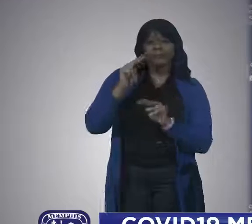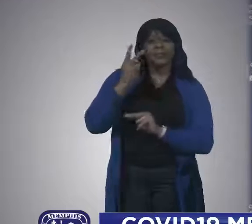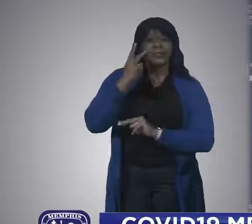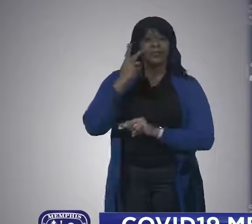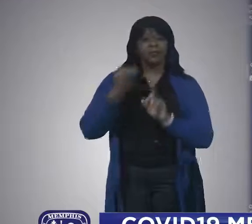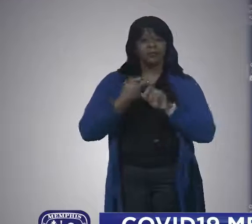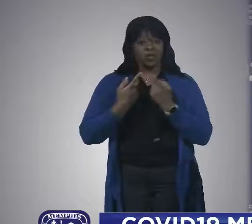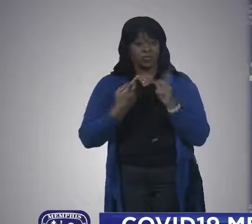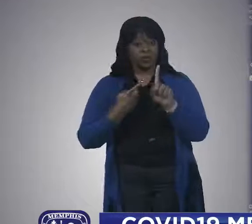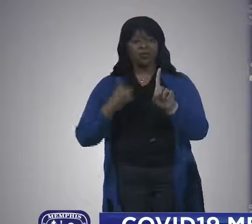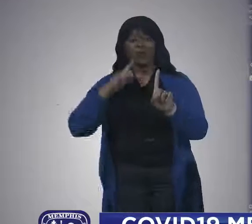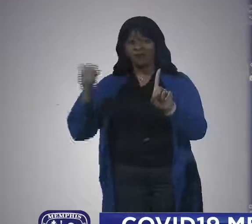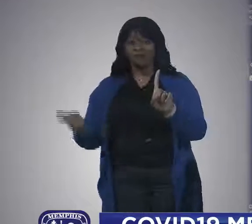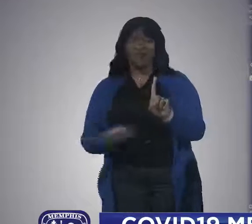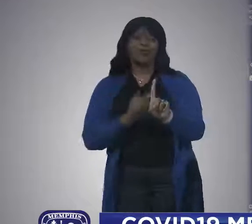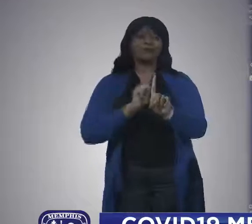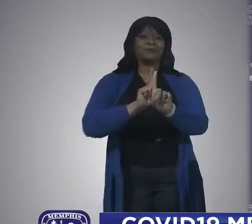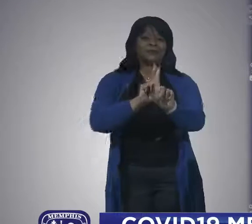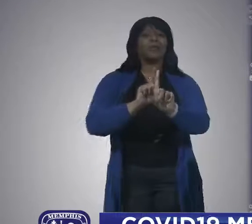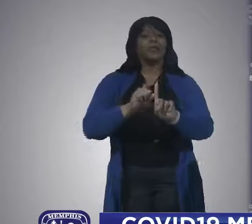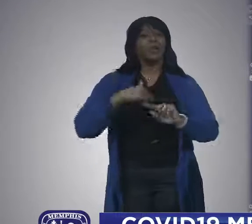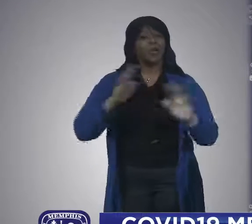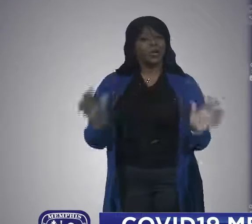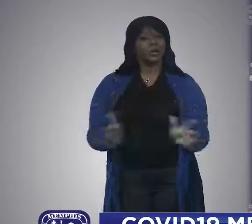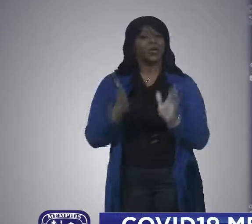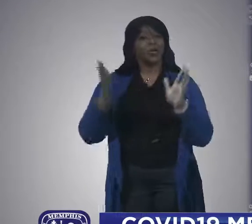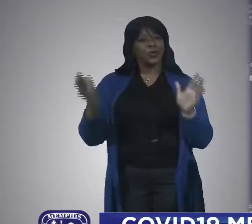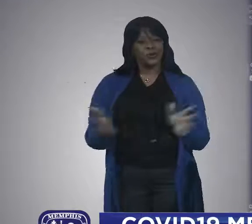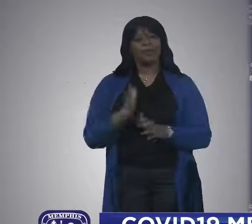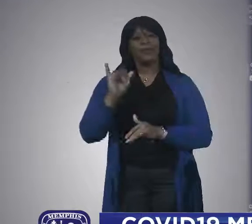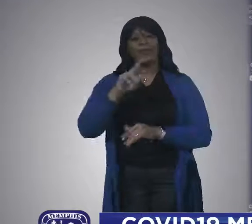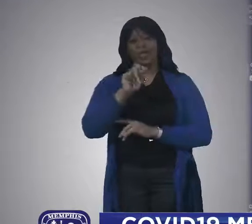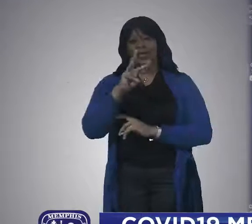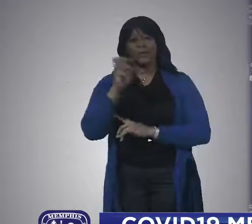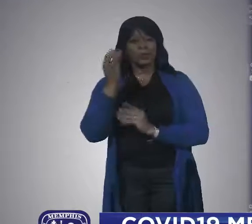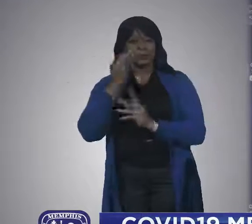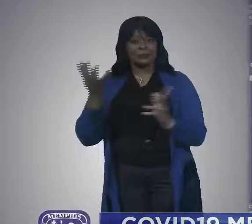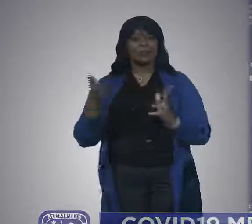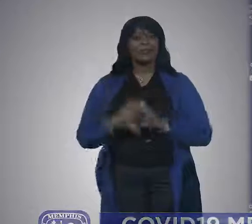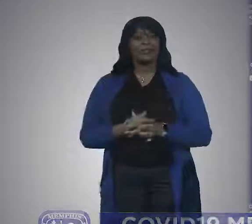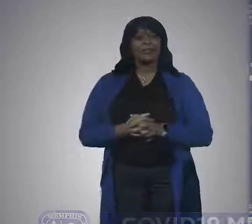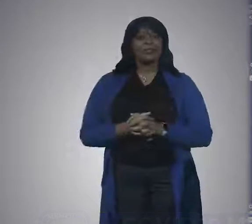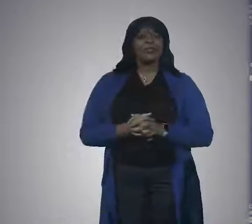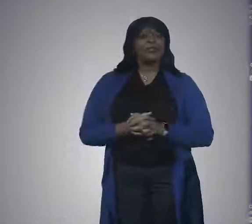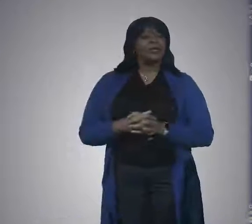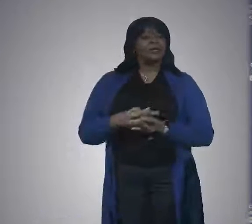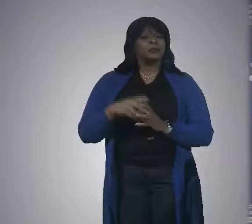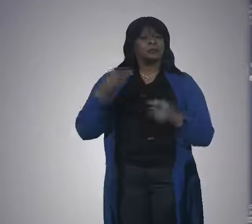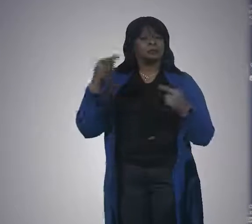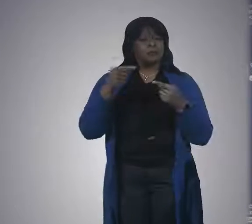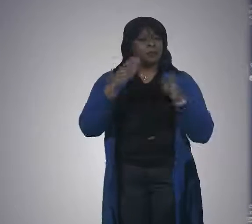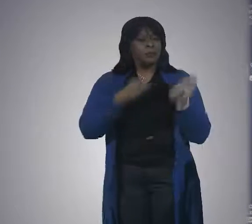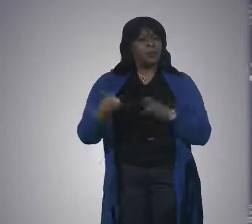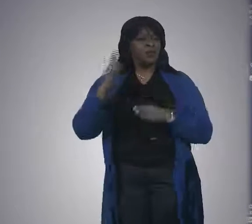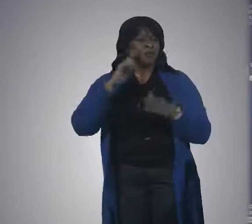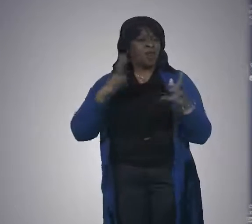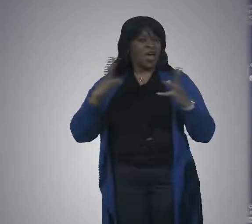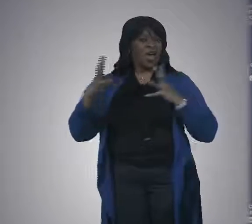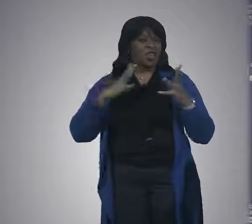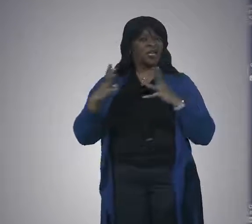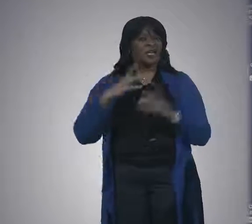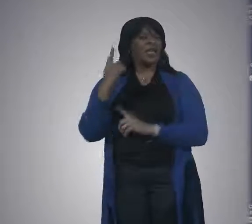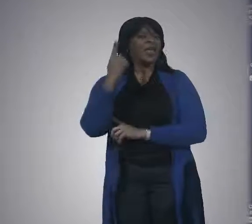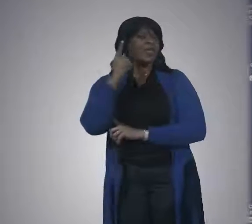friends go, they will go as well. So we're encouraged by that news. On the question about preparing for the holidays, I